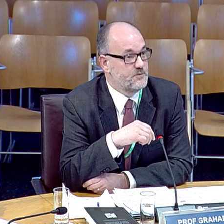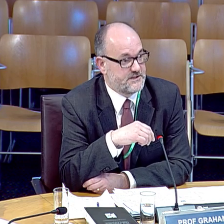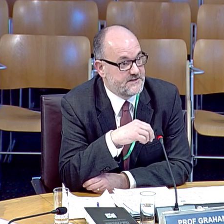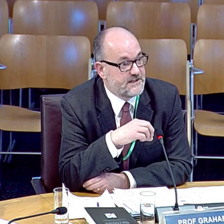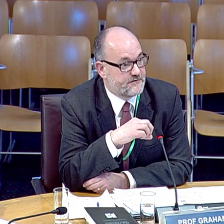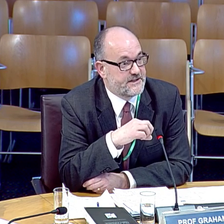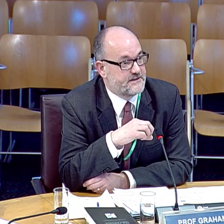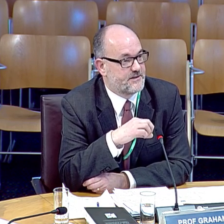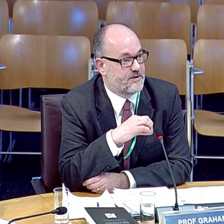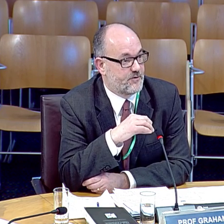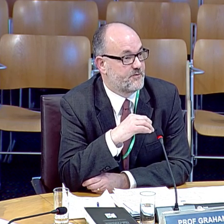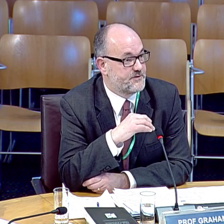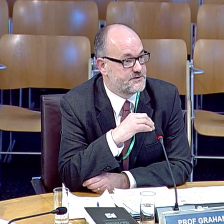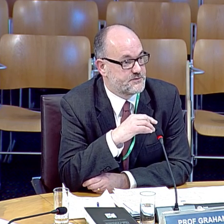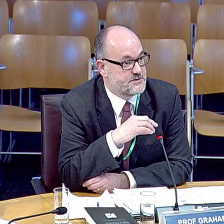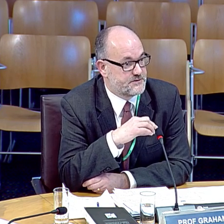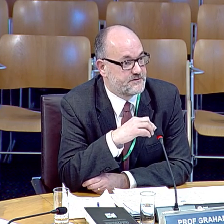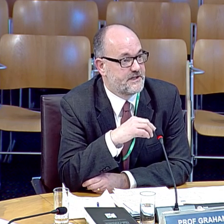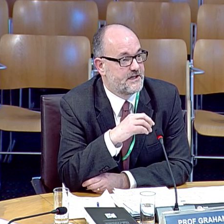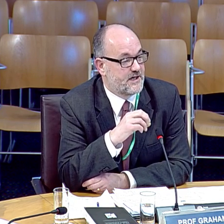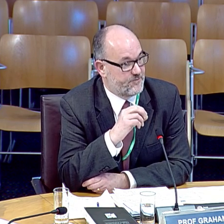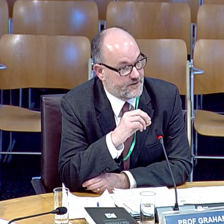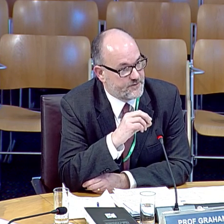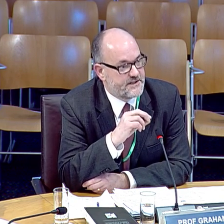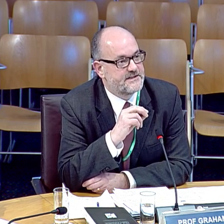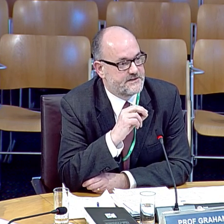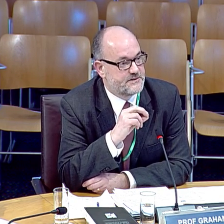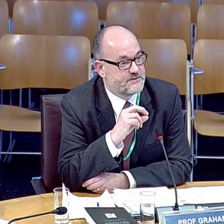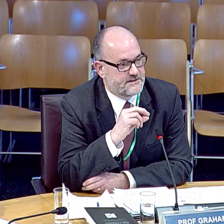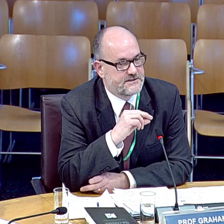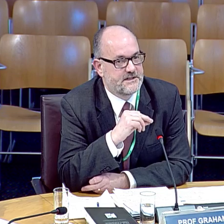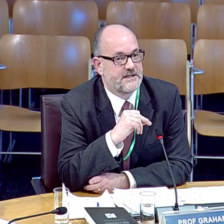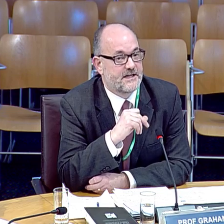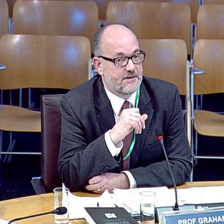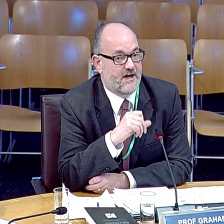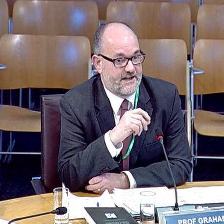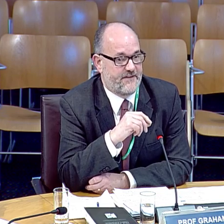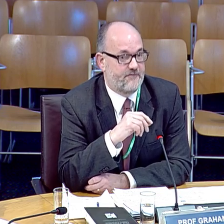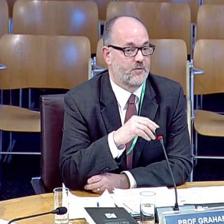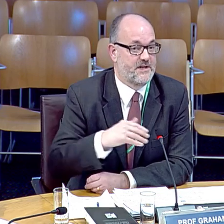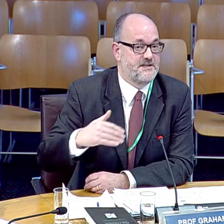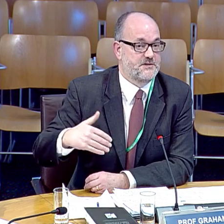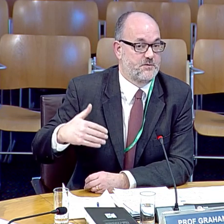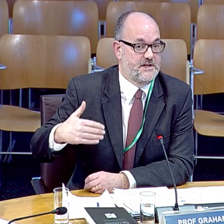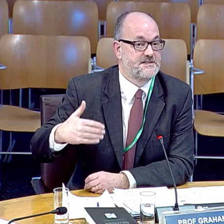would indeed find a problem with a shortage of appropriate interpreters. And therefore we need to